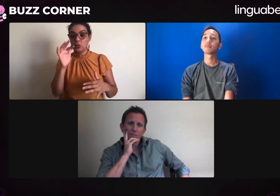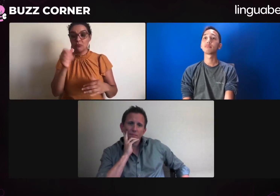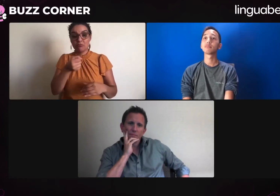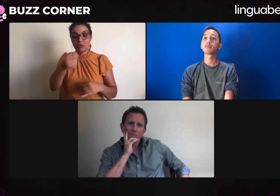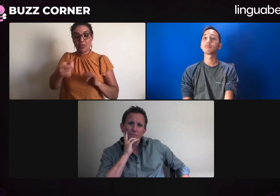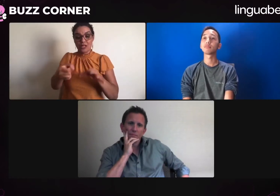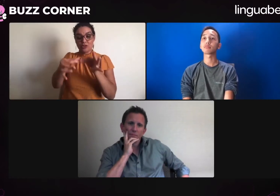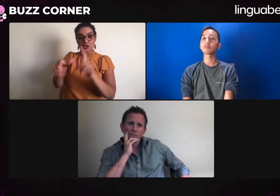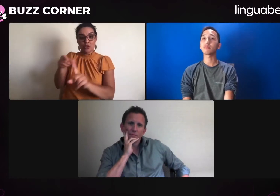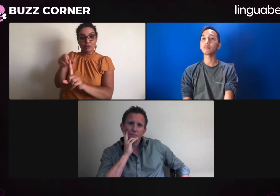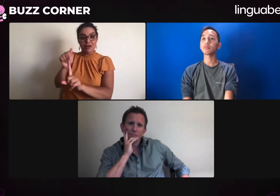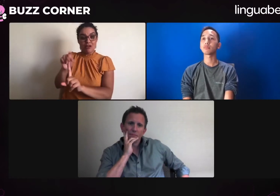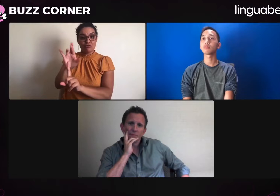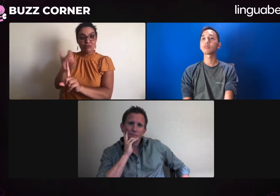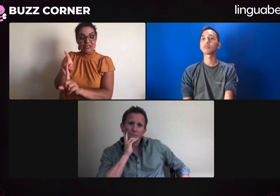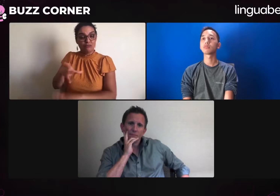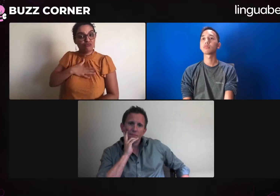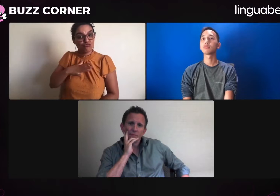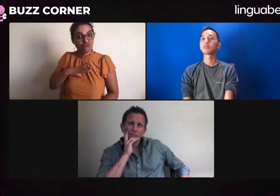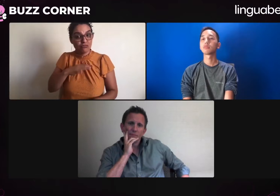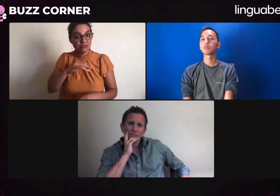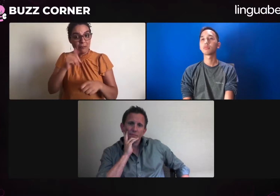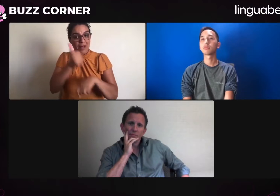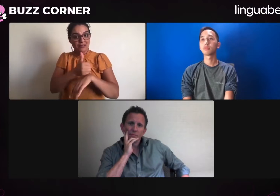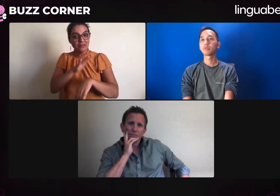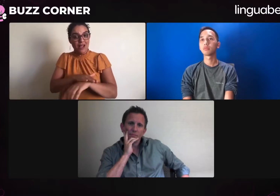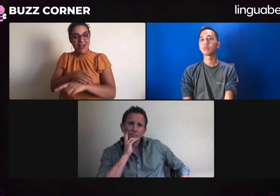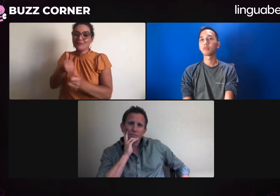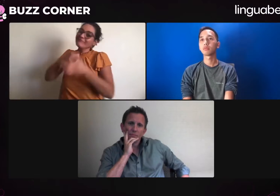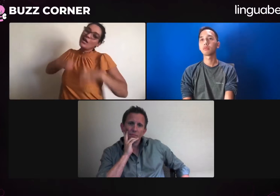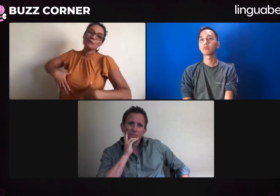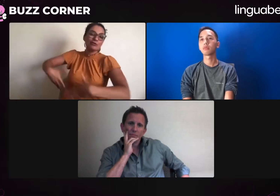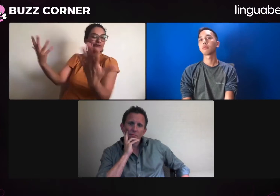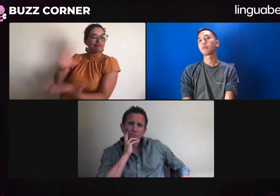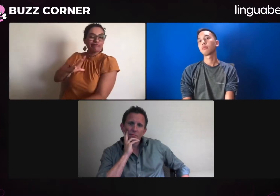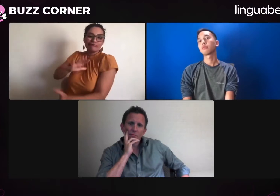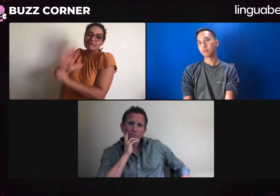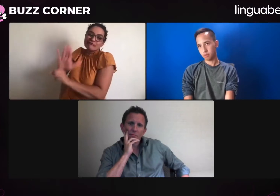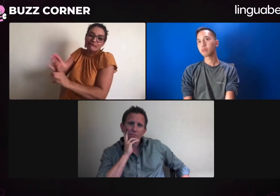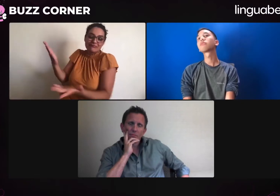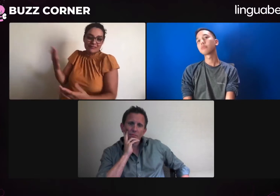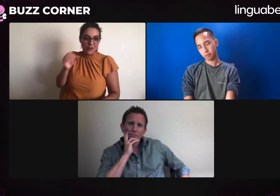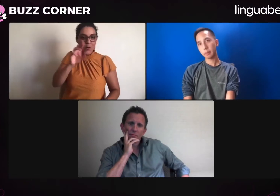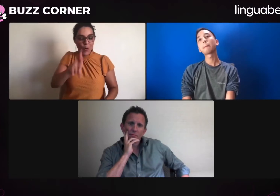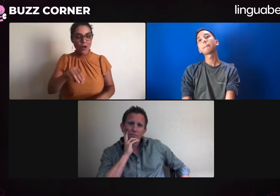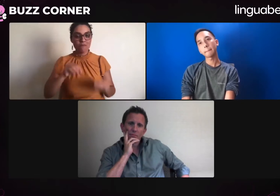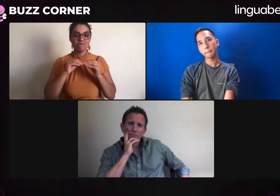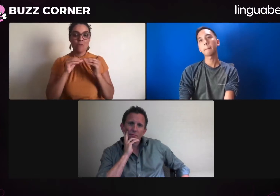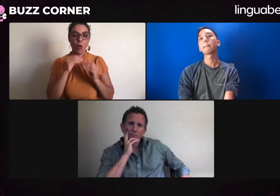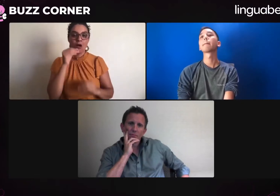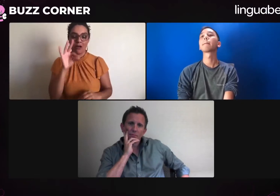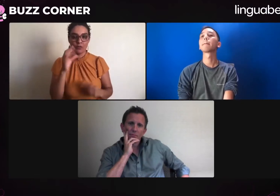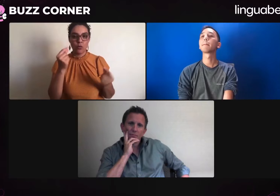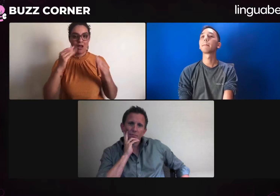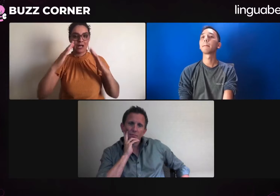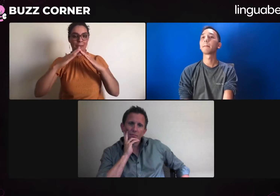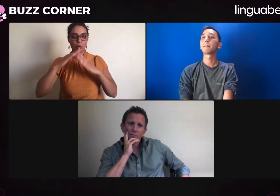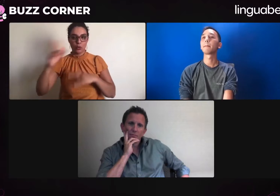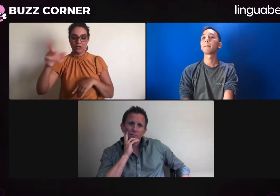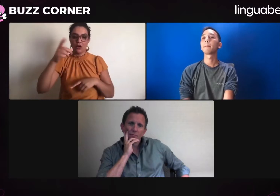moral? Are we able to put the interpreter in that situation, even if they're at risk? just because the customer asked for